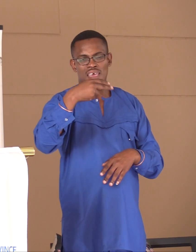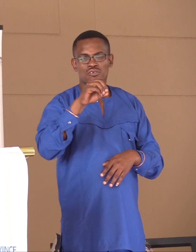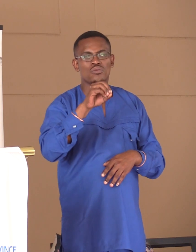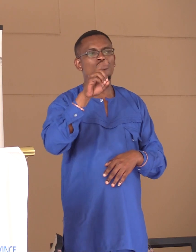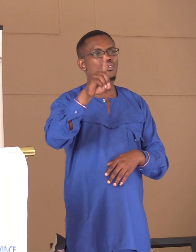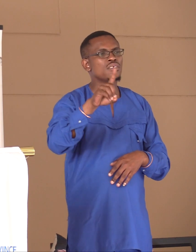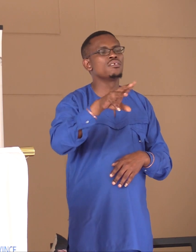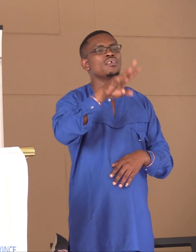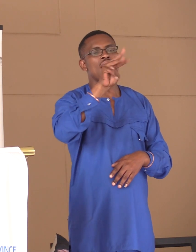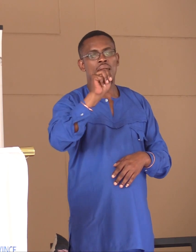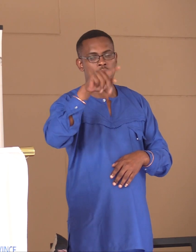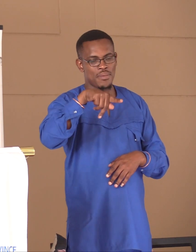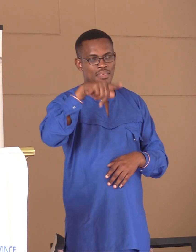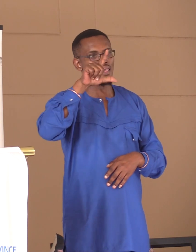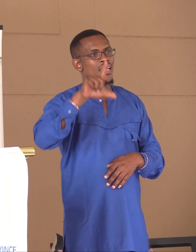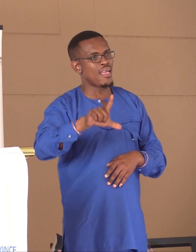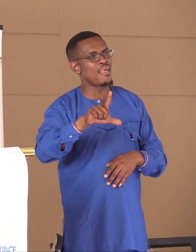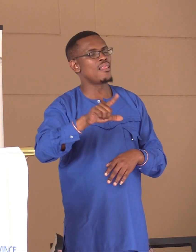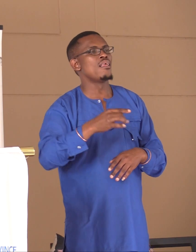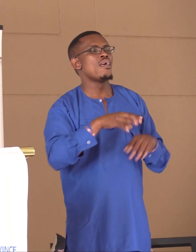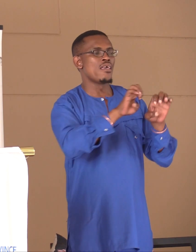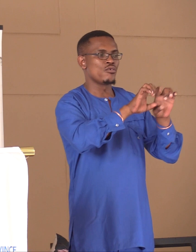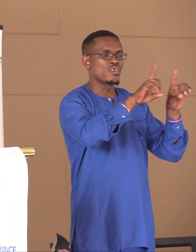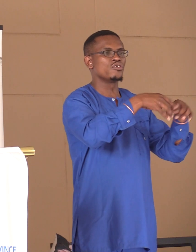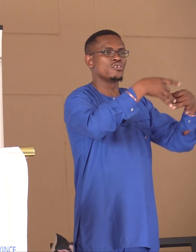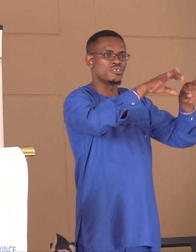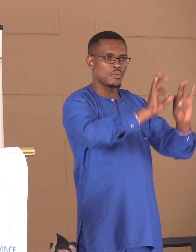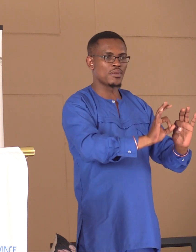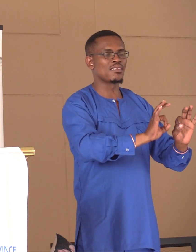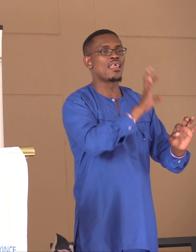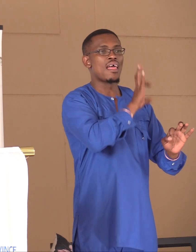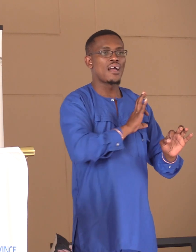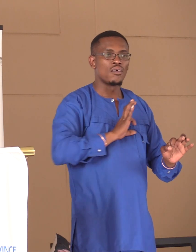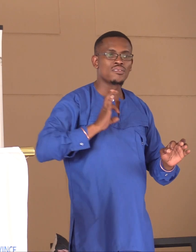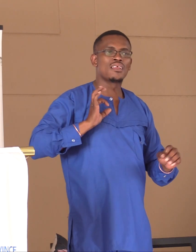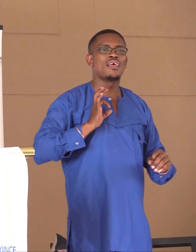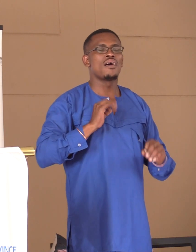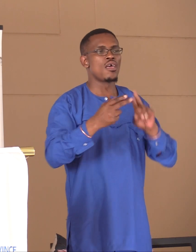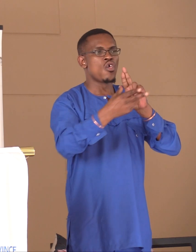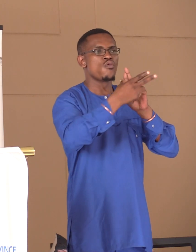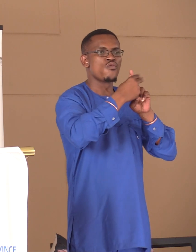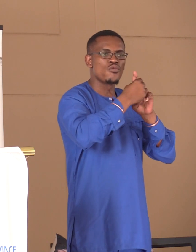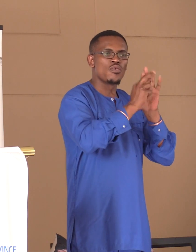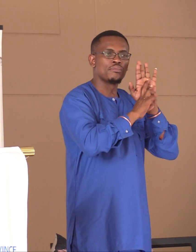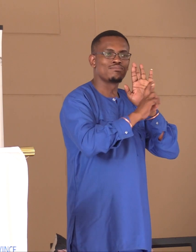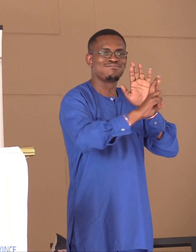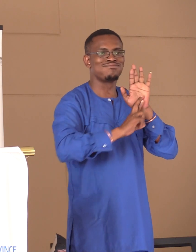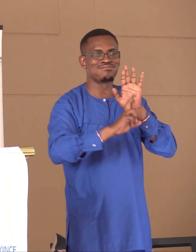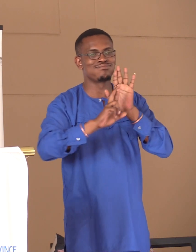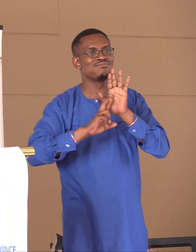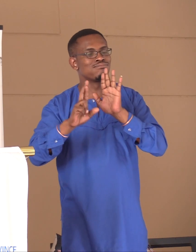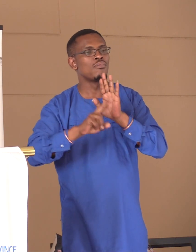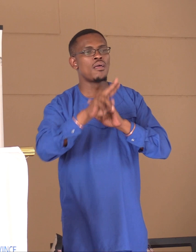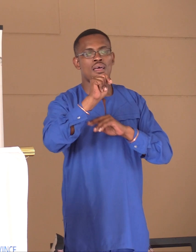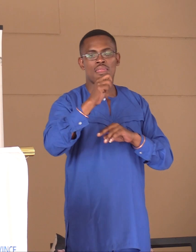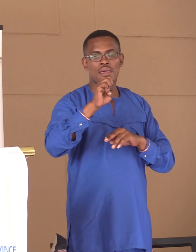MPL Education Chairperson, Councillor, Union Representative,